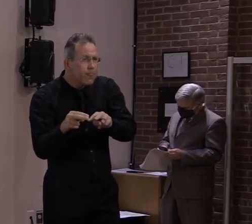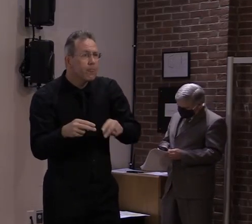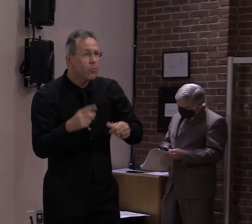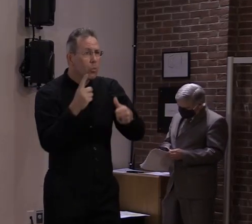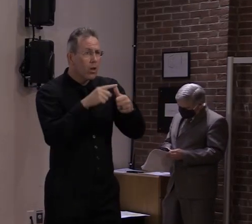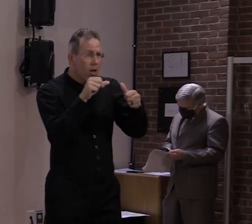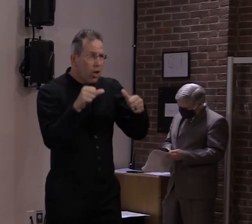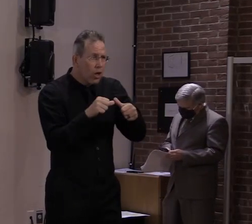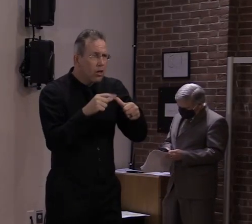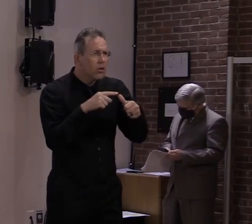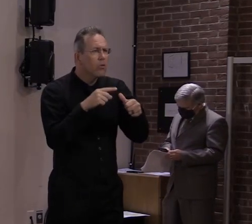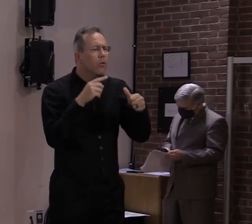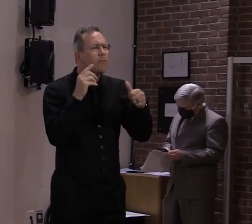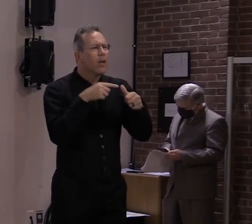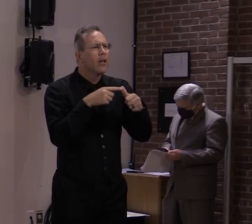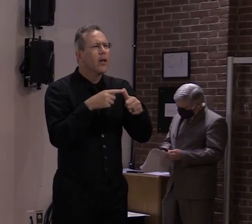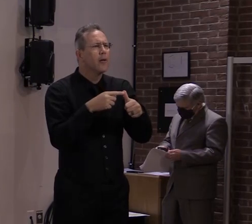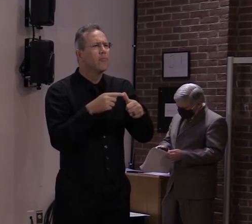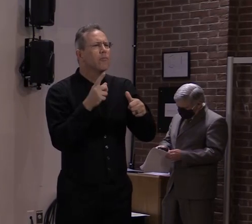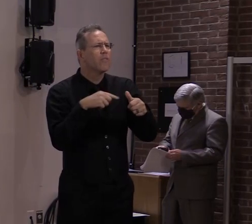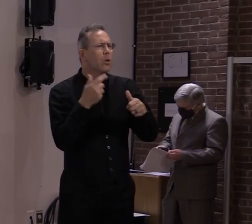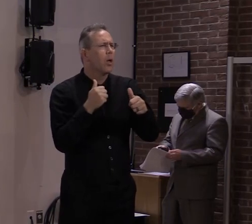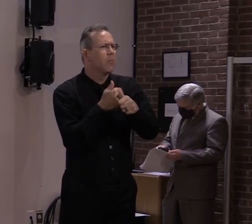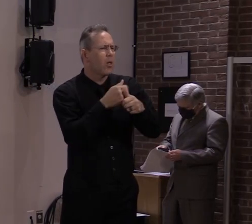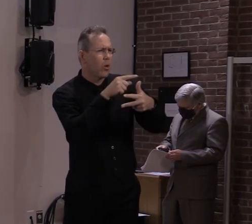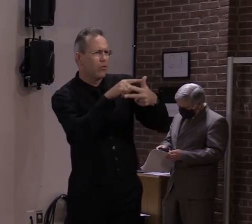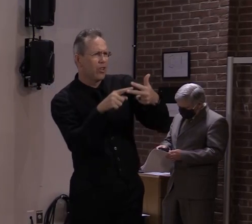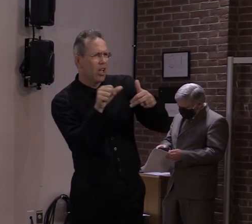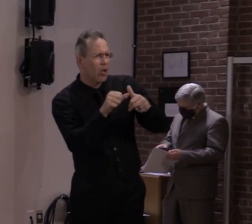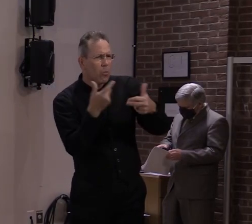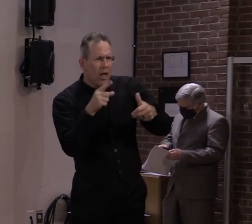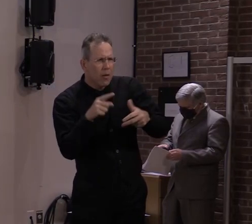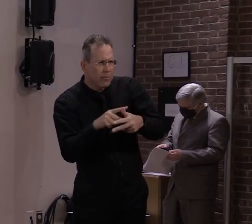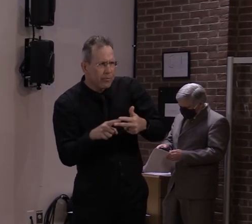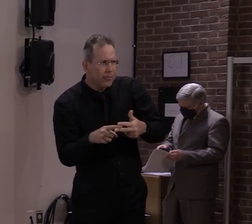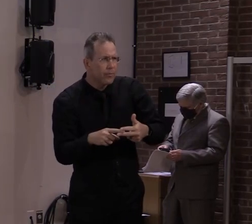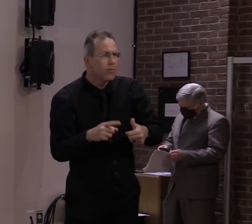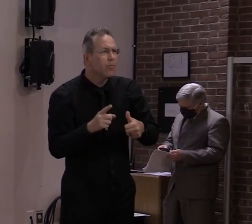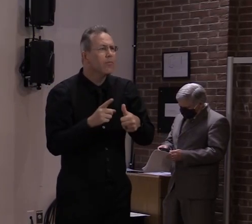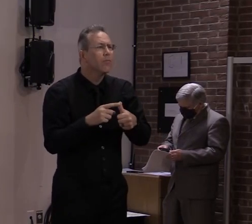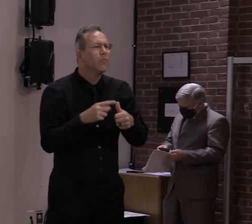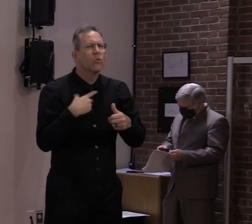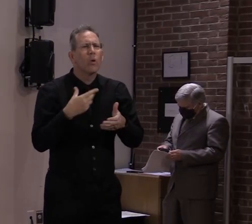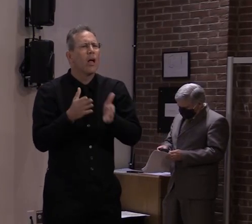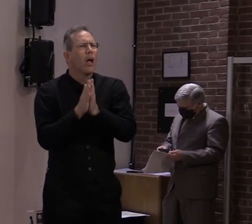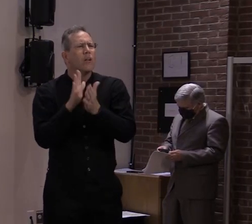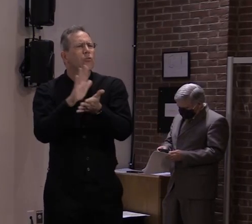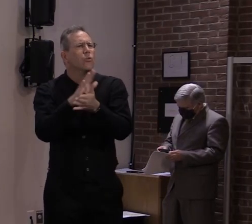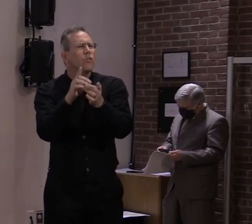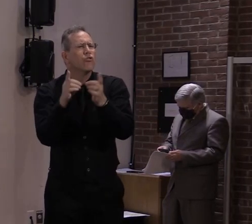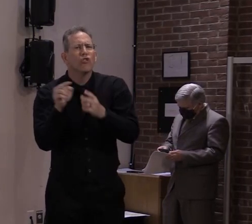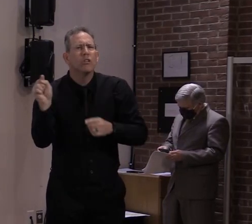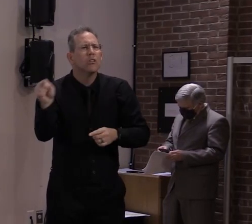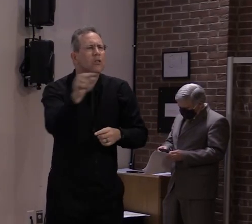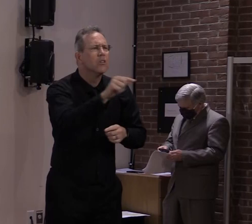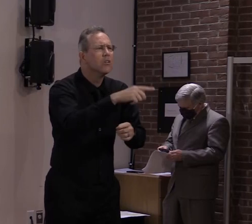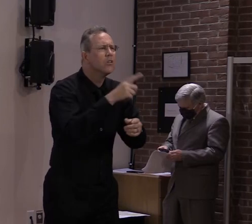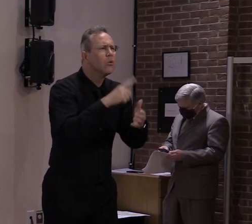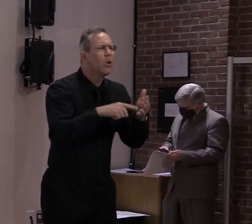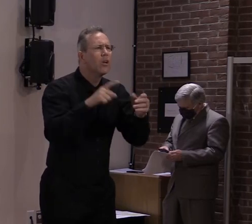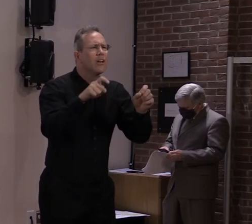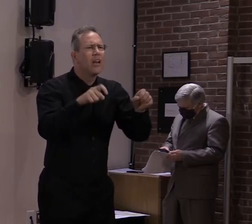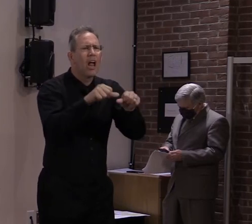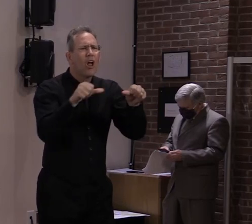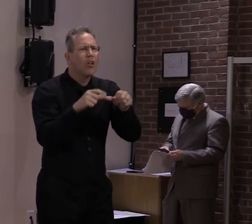provide an update on this work. We asked districts to give us a sense of their needs in three focus areas. First